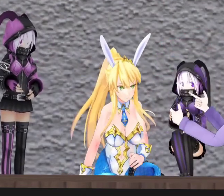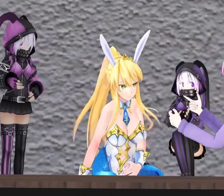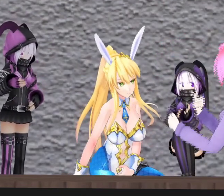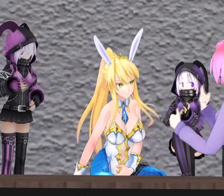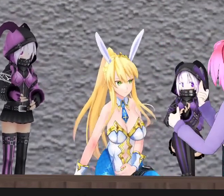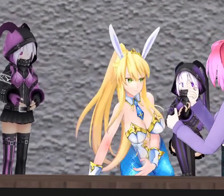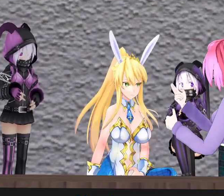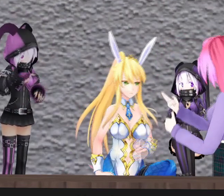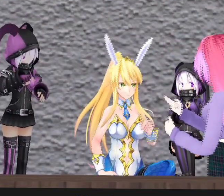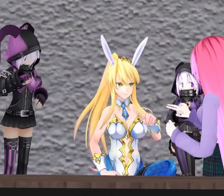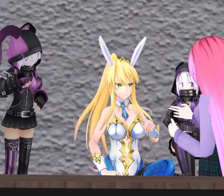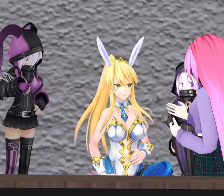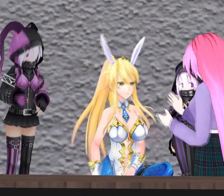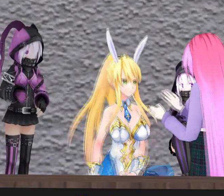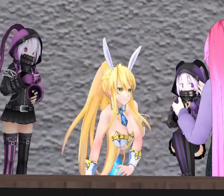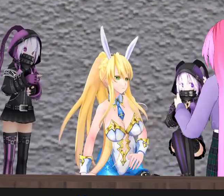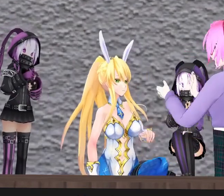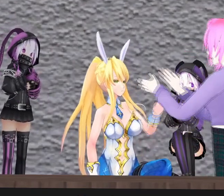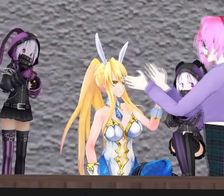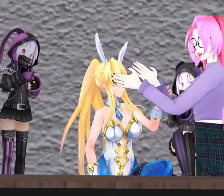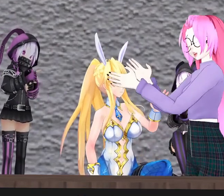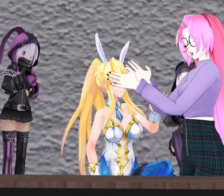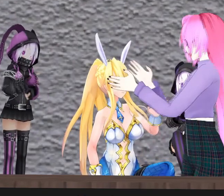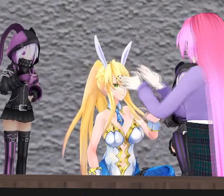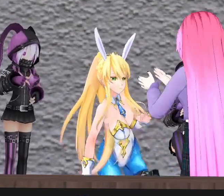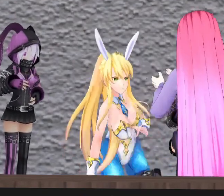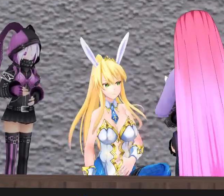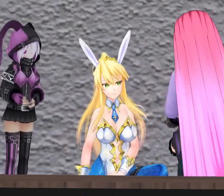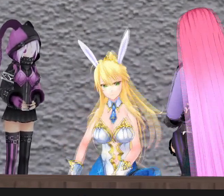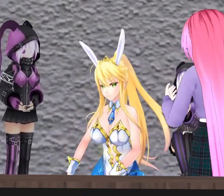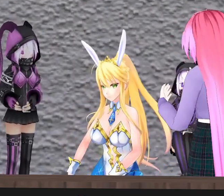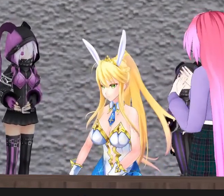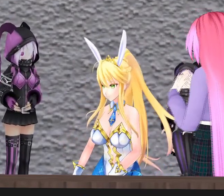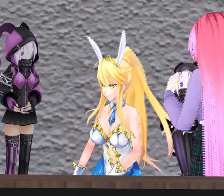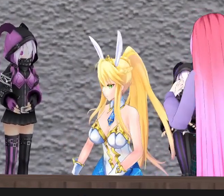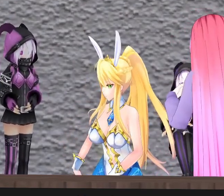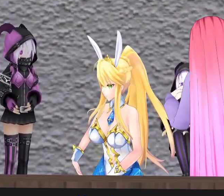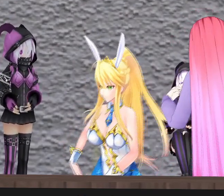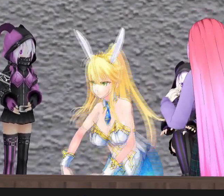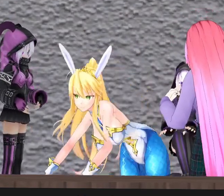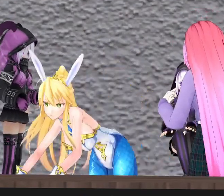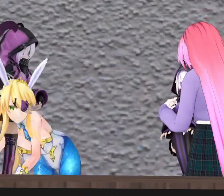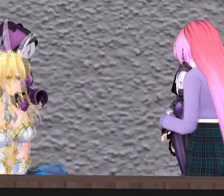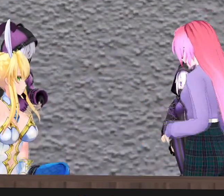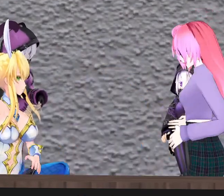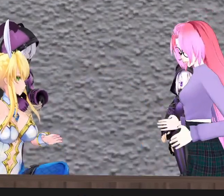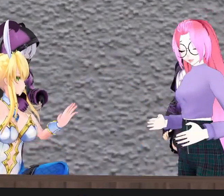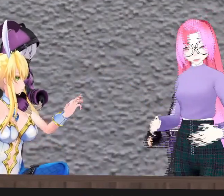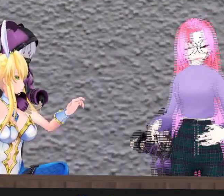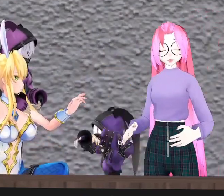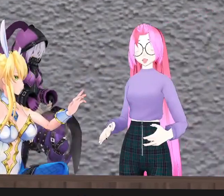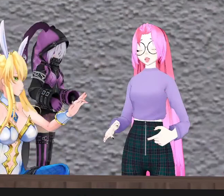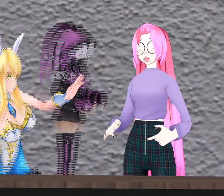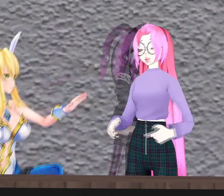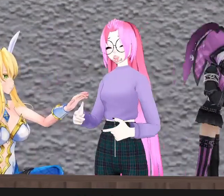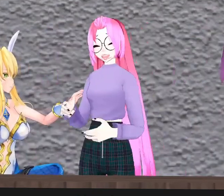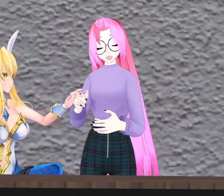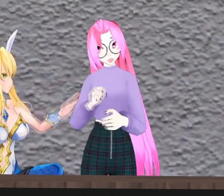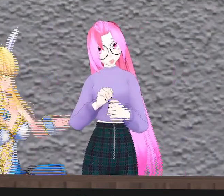I can tell. I see it in you. You guys all did wonderful as well. Thank you for a little volunteer session. I encourage you